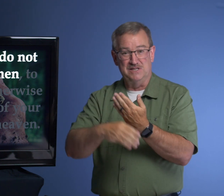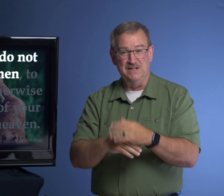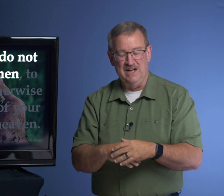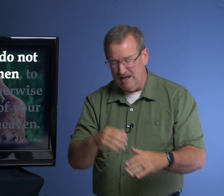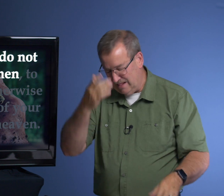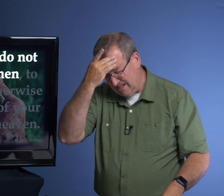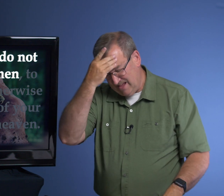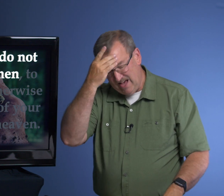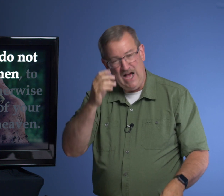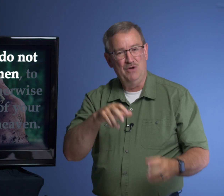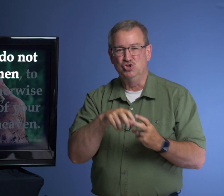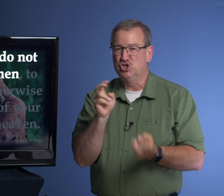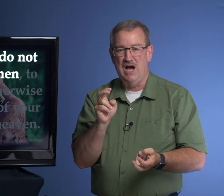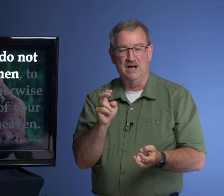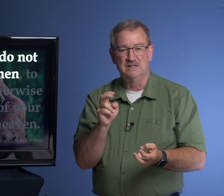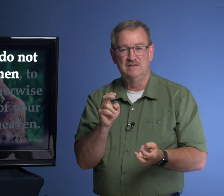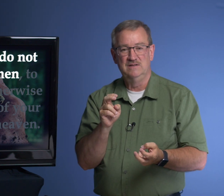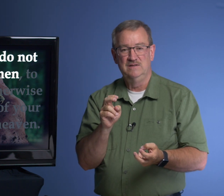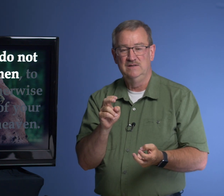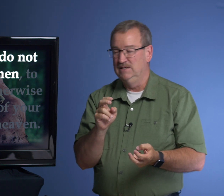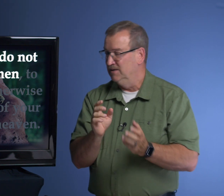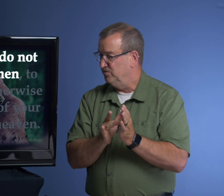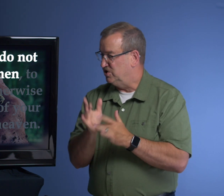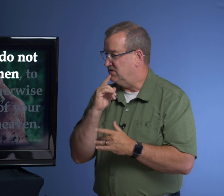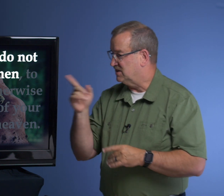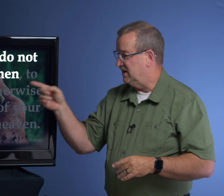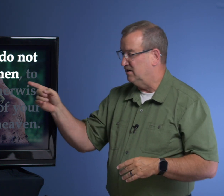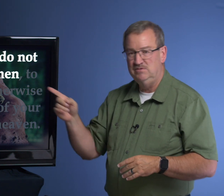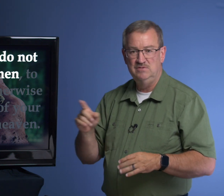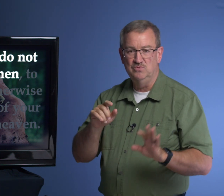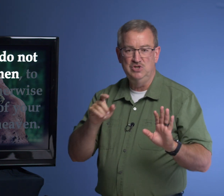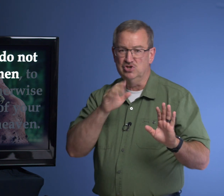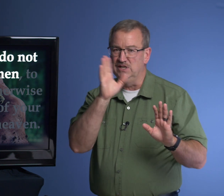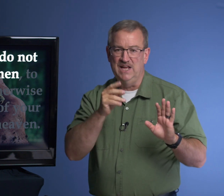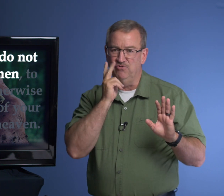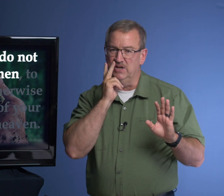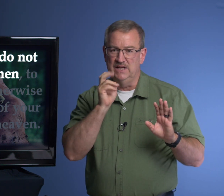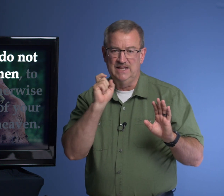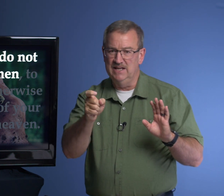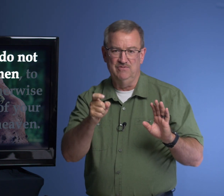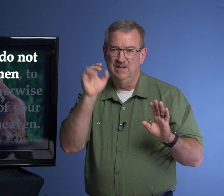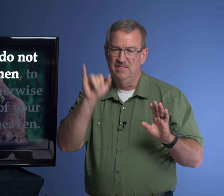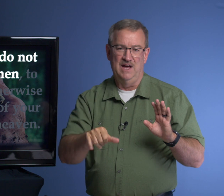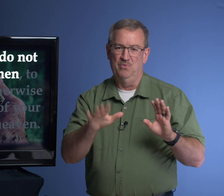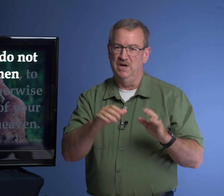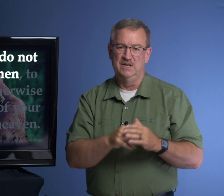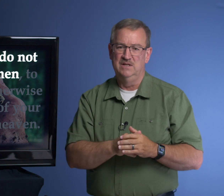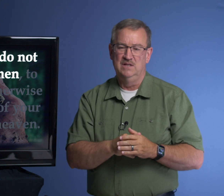bulletin. I was shocked. Jesus said, we should never give that way.